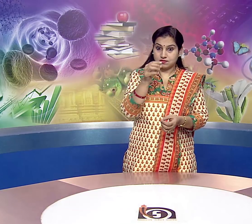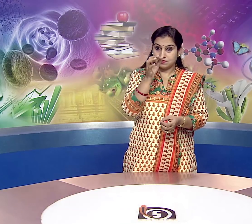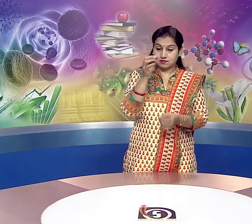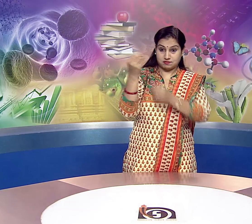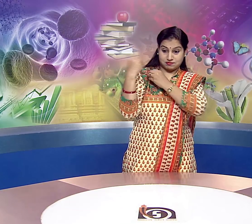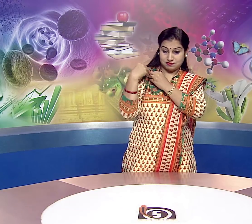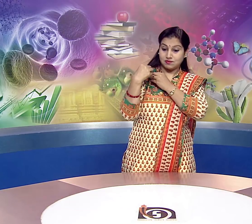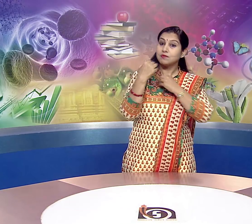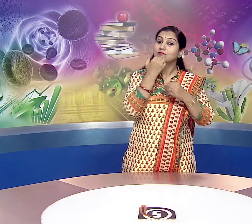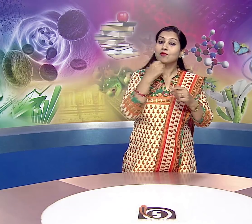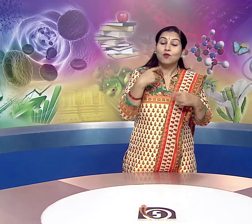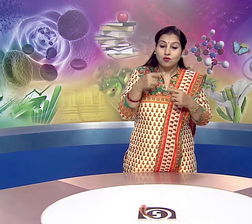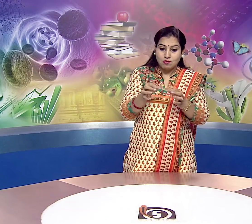if he is so long?